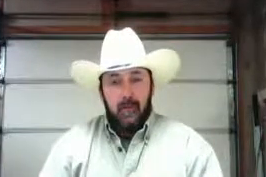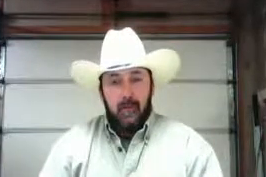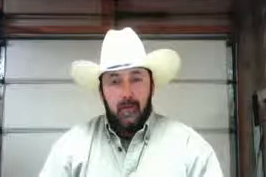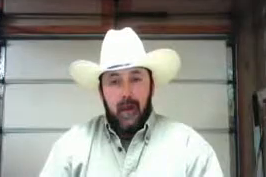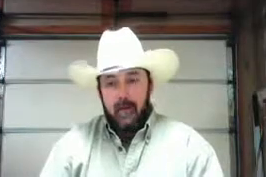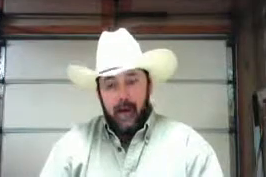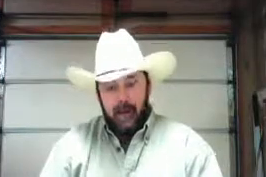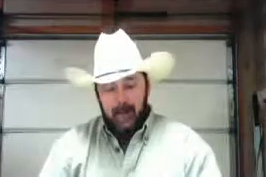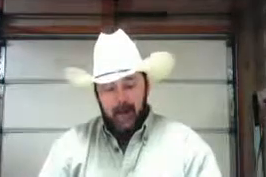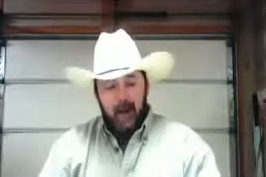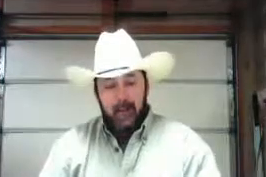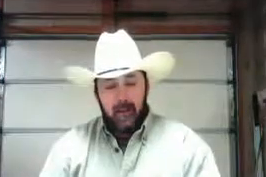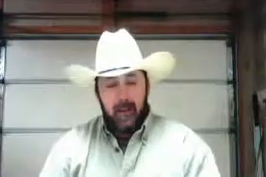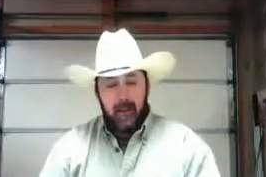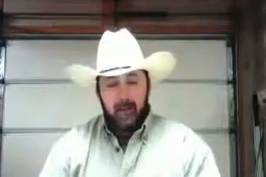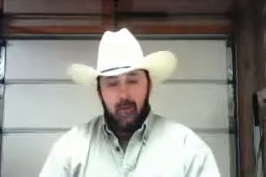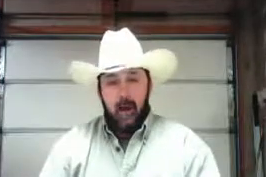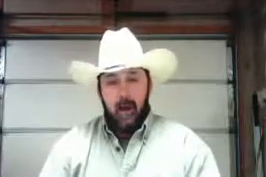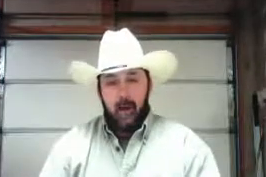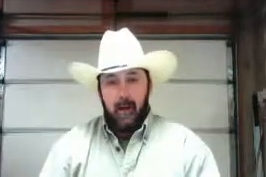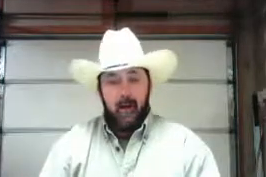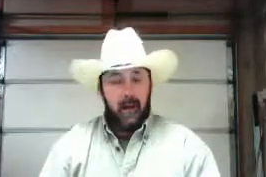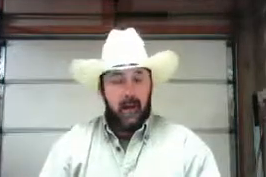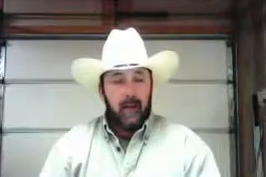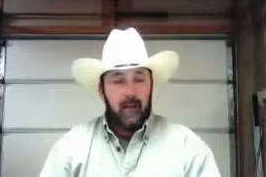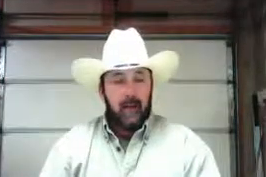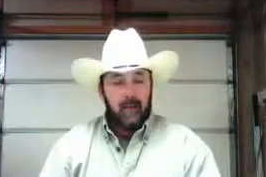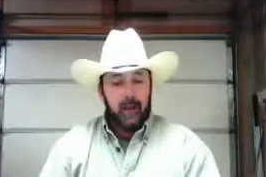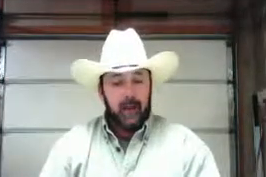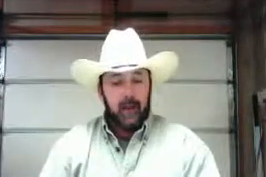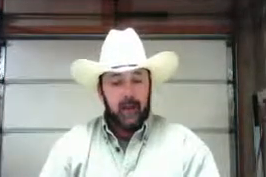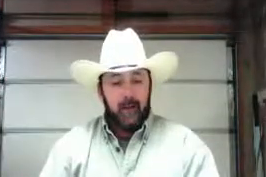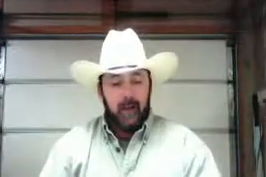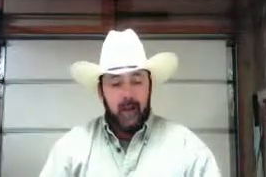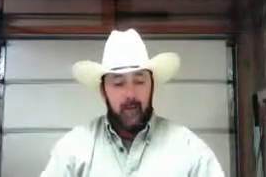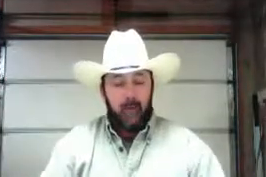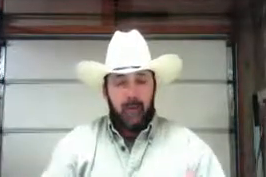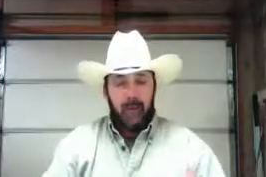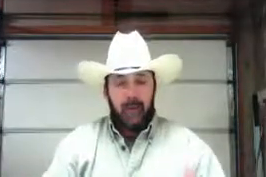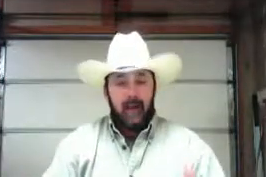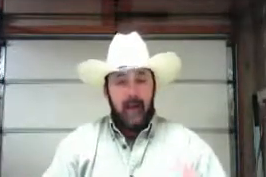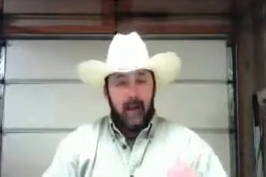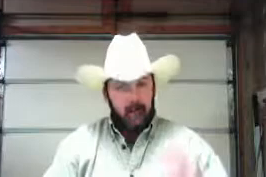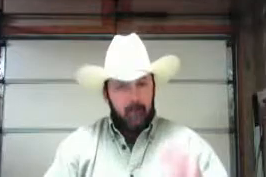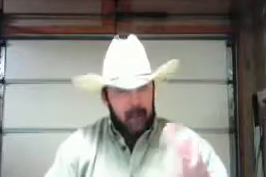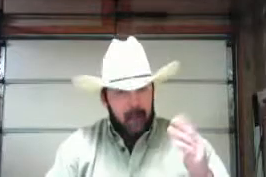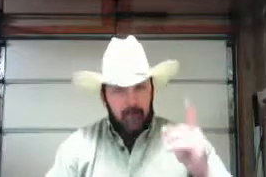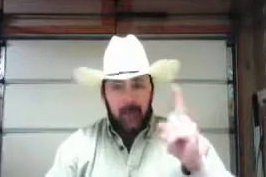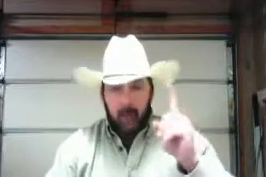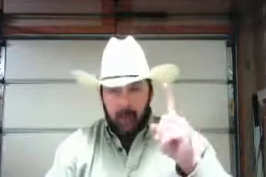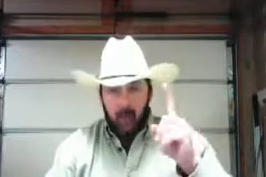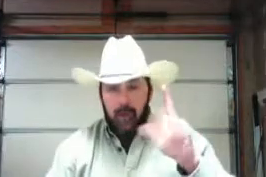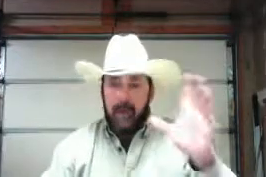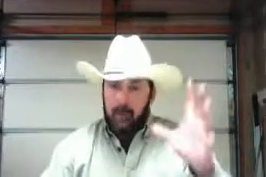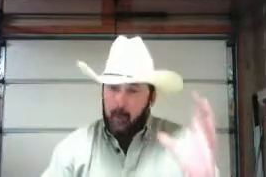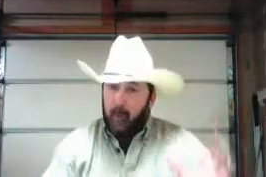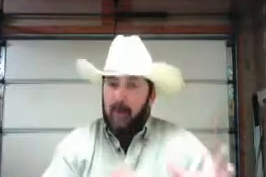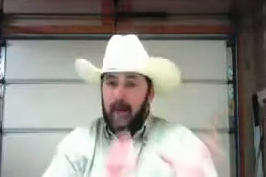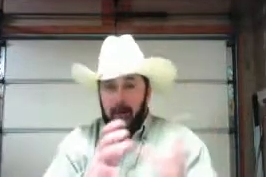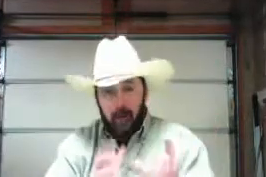anybody that does not submit to Allah and does not go to the Islamic religion, And I'm going to say all this for a point, to make a point about